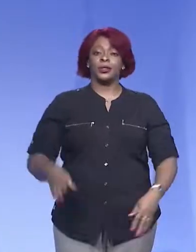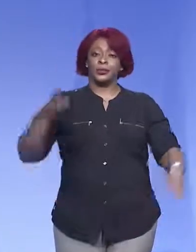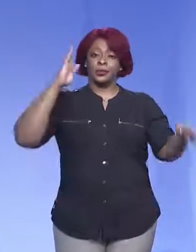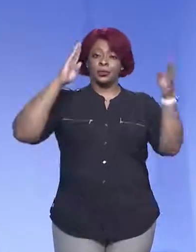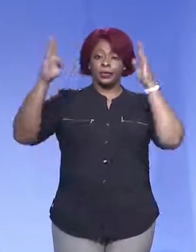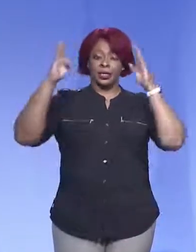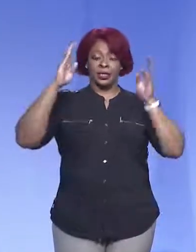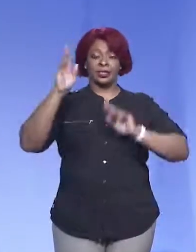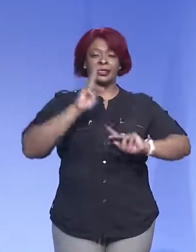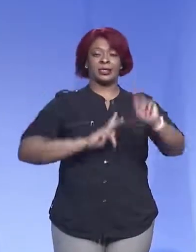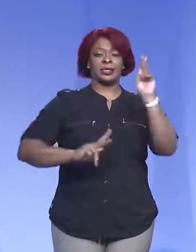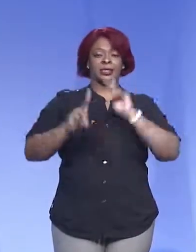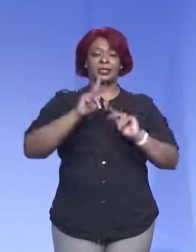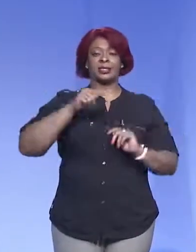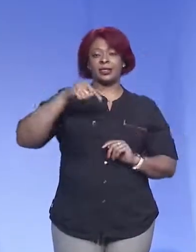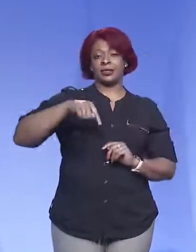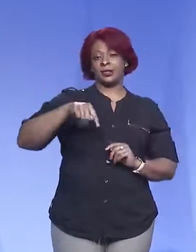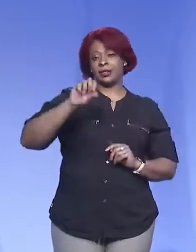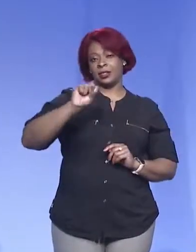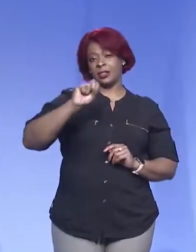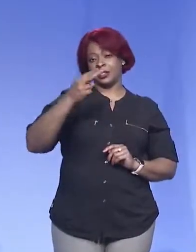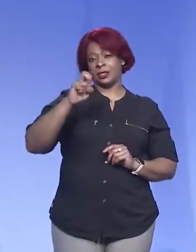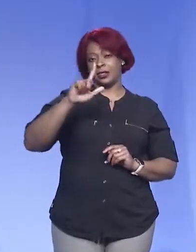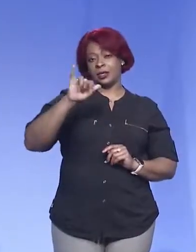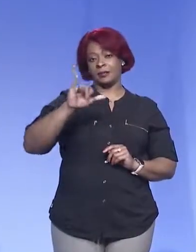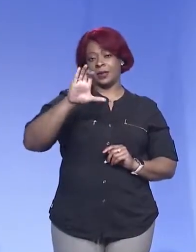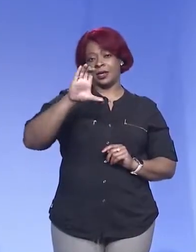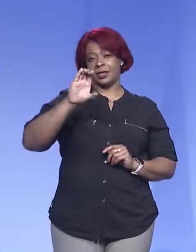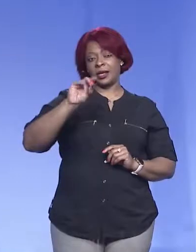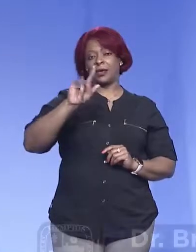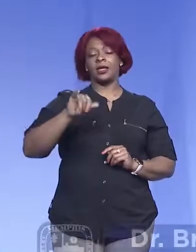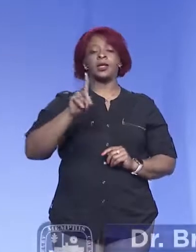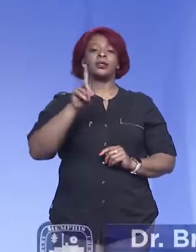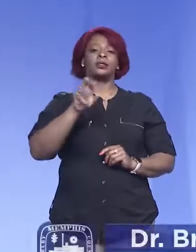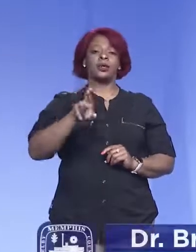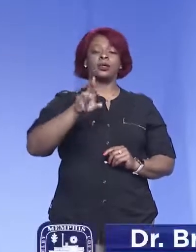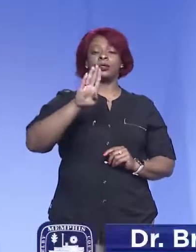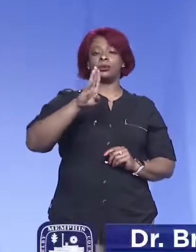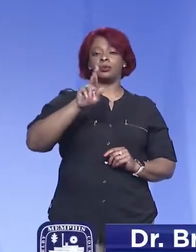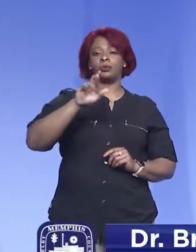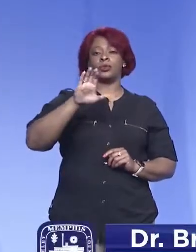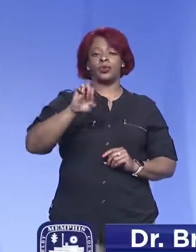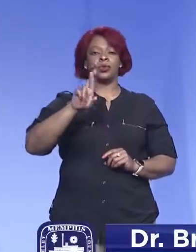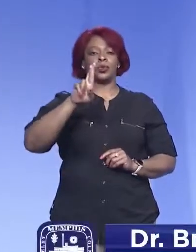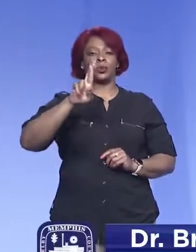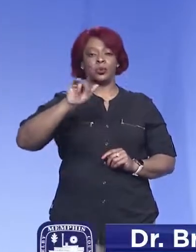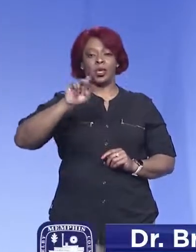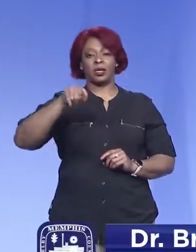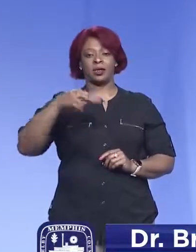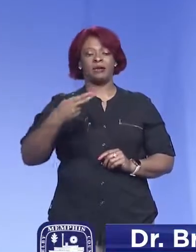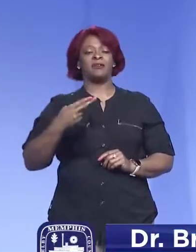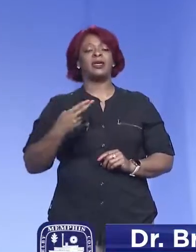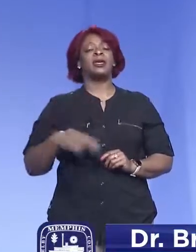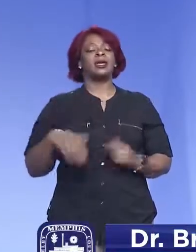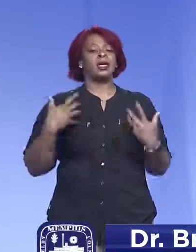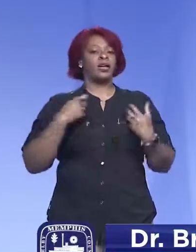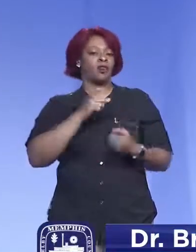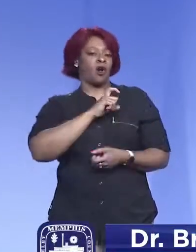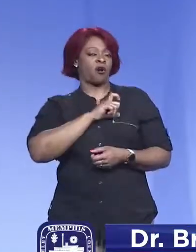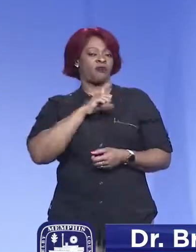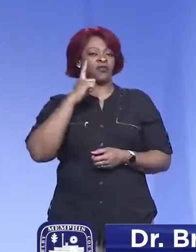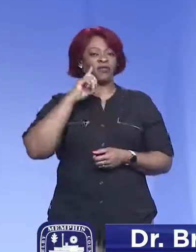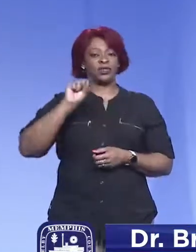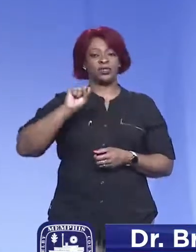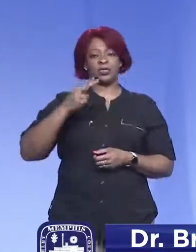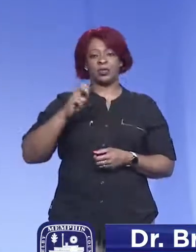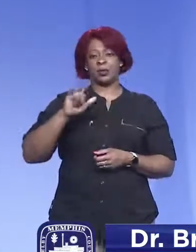Greetings, fellow citizens of Shelby County. I'm Dr. Bruce Randolph, the health officer for Shelby County Health Department. I